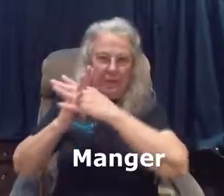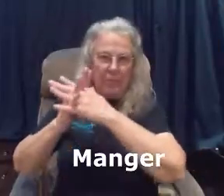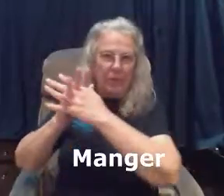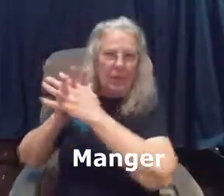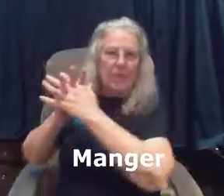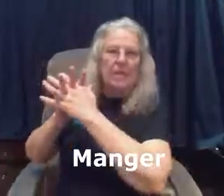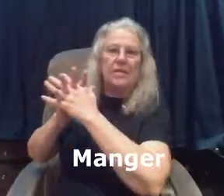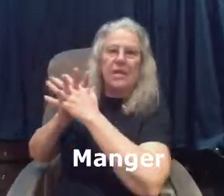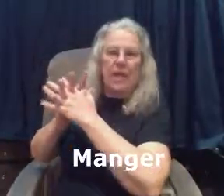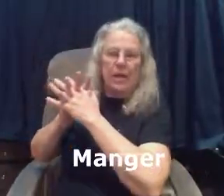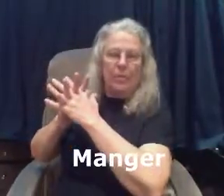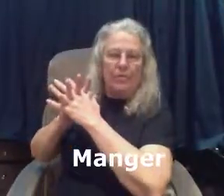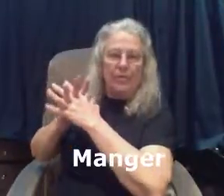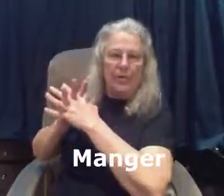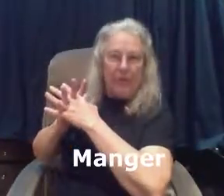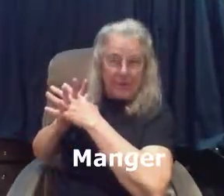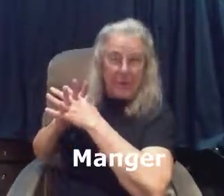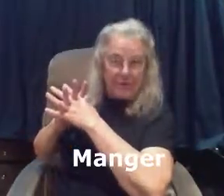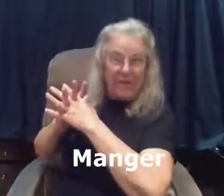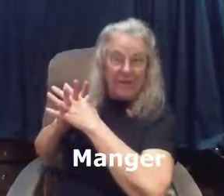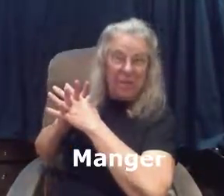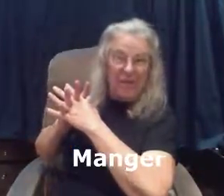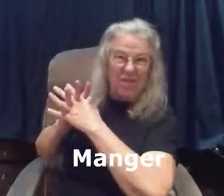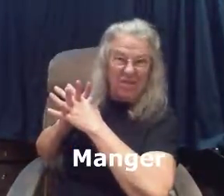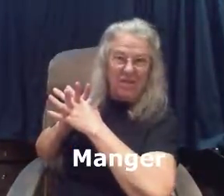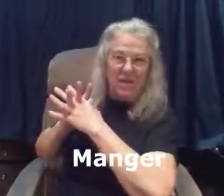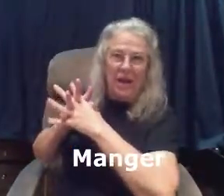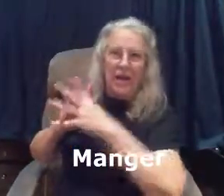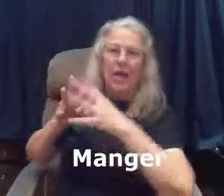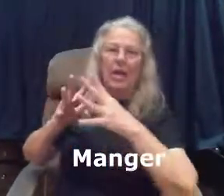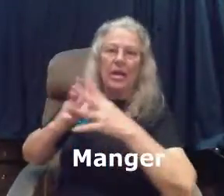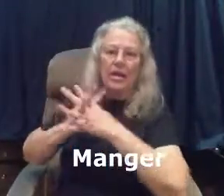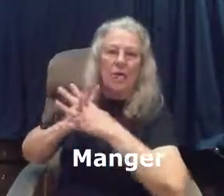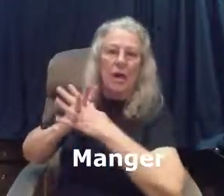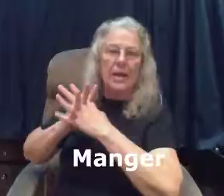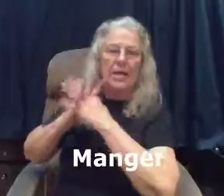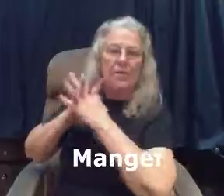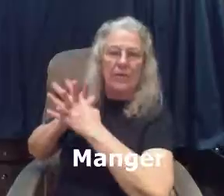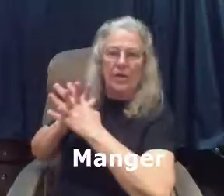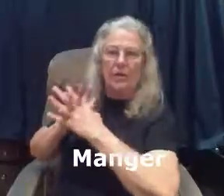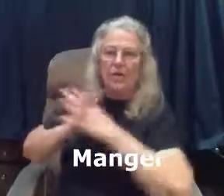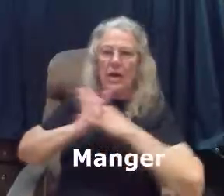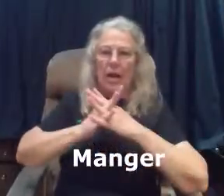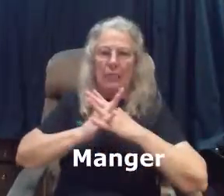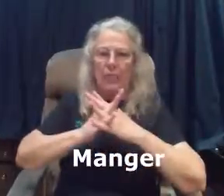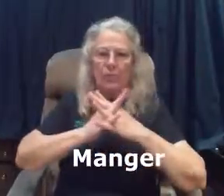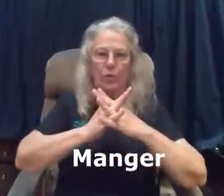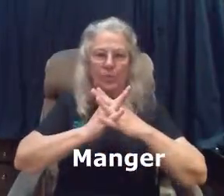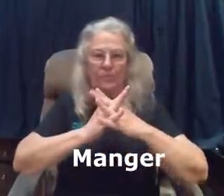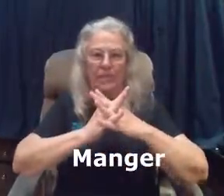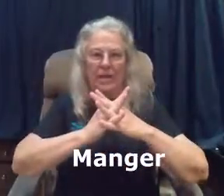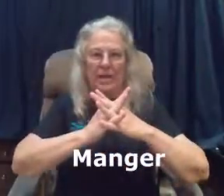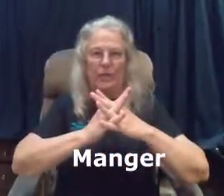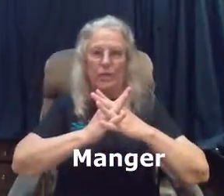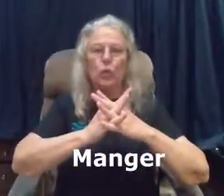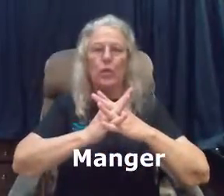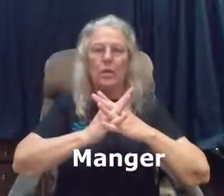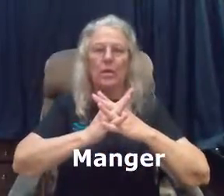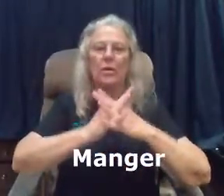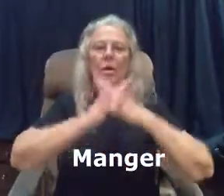double, it's an animal feeder, and that's kind of what it looks like, interlocking the fingers, and they put the feet in between there.